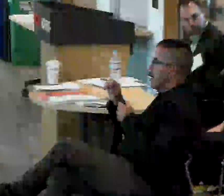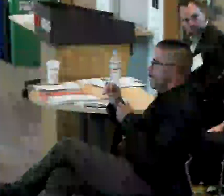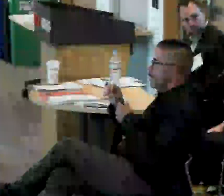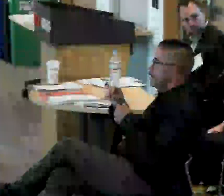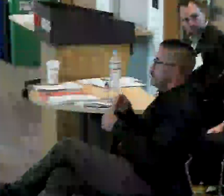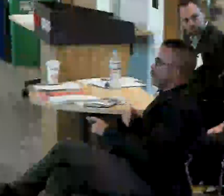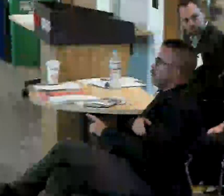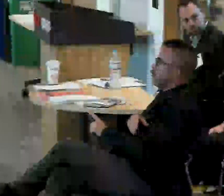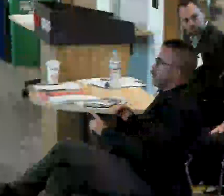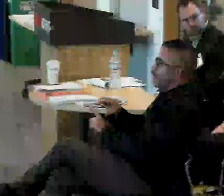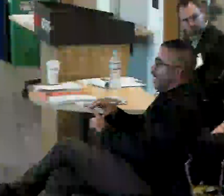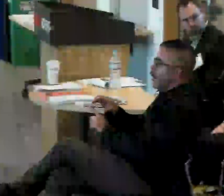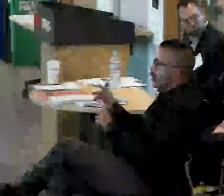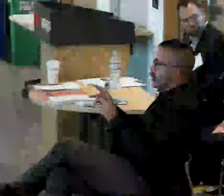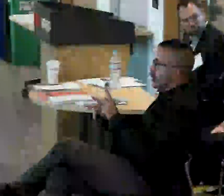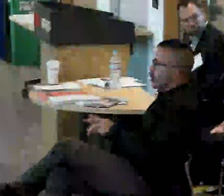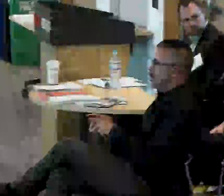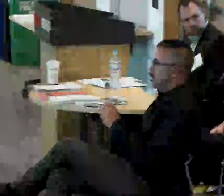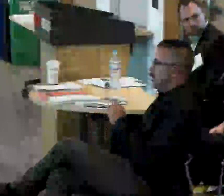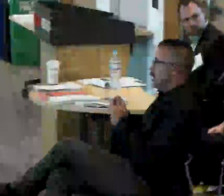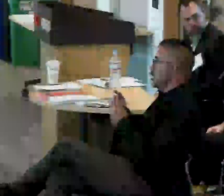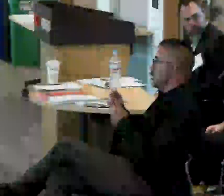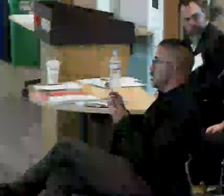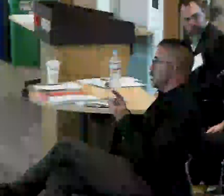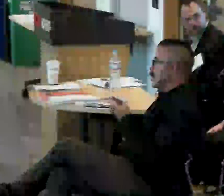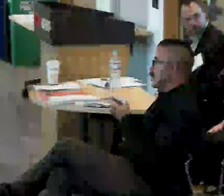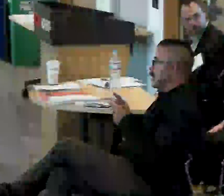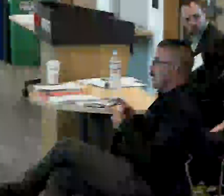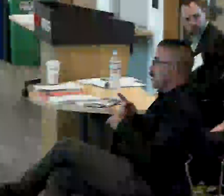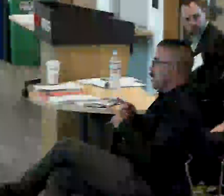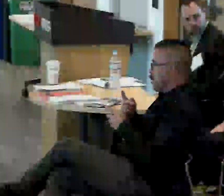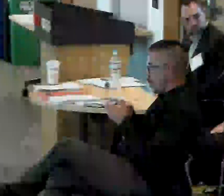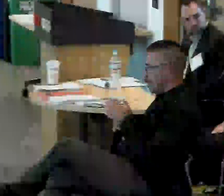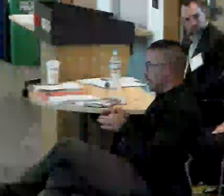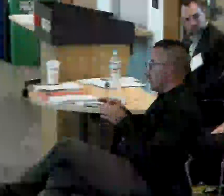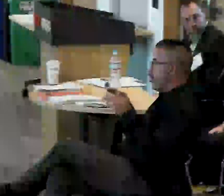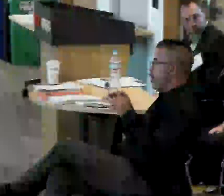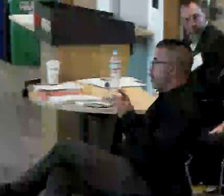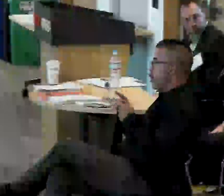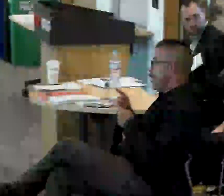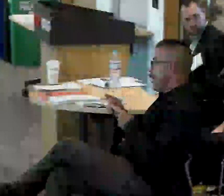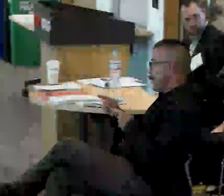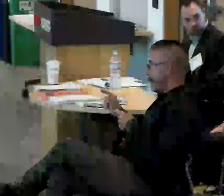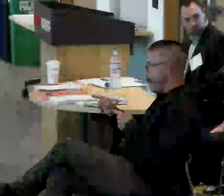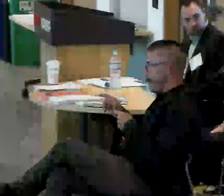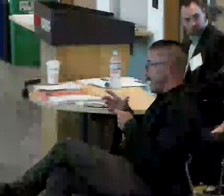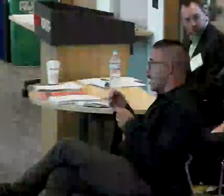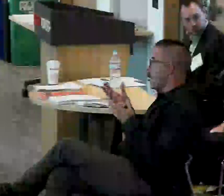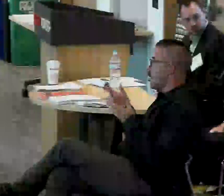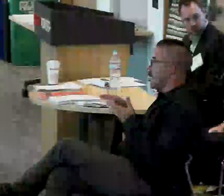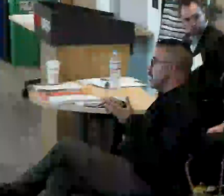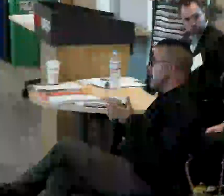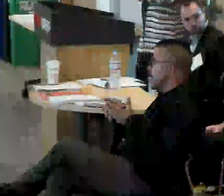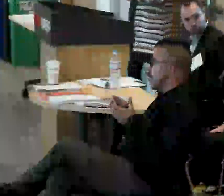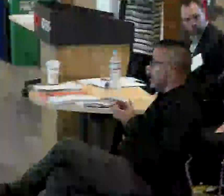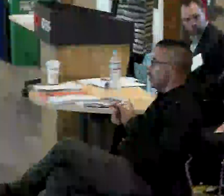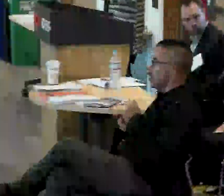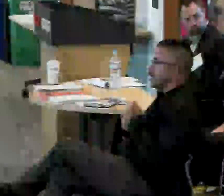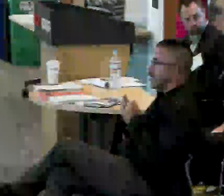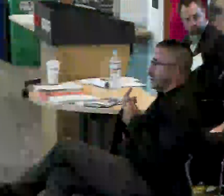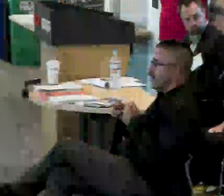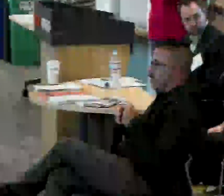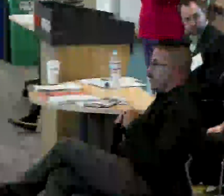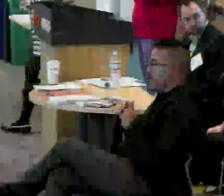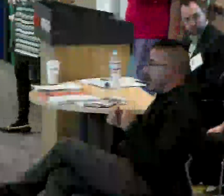of the person with the disability to figure out what's important to them and what they want to save for. And this allows folks in